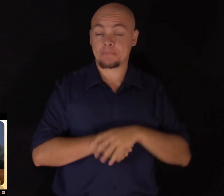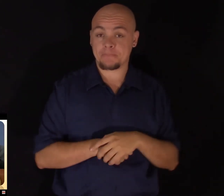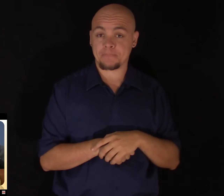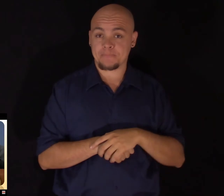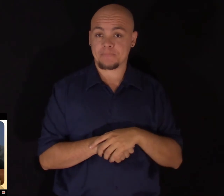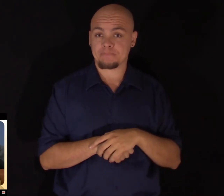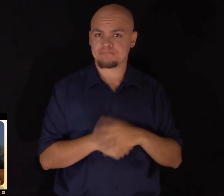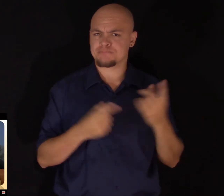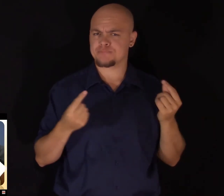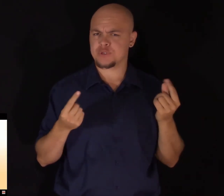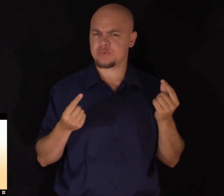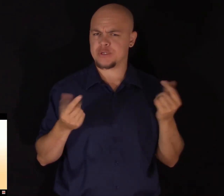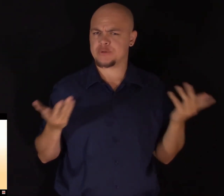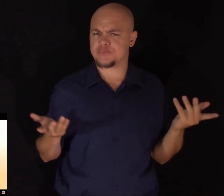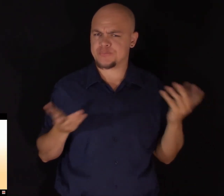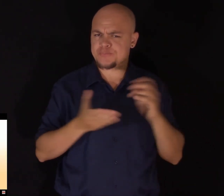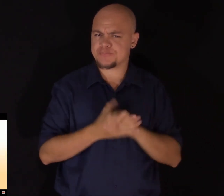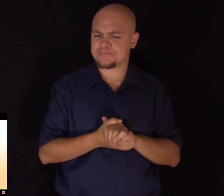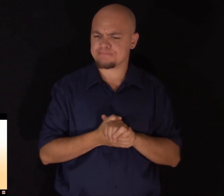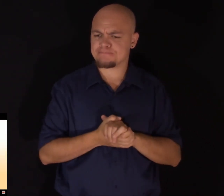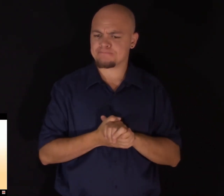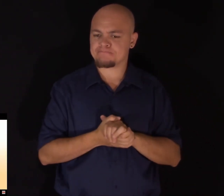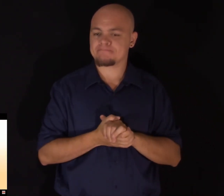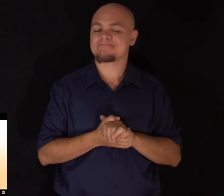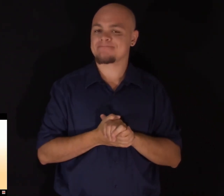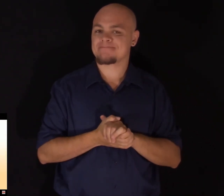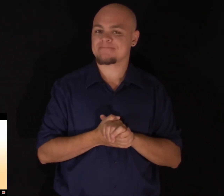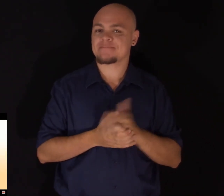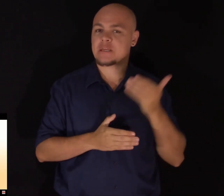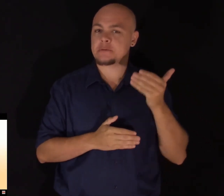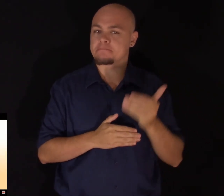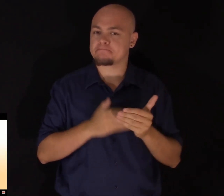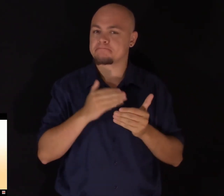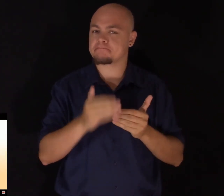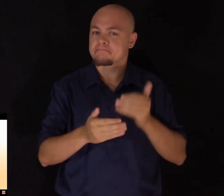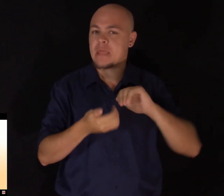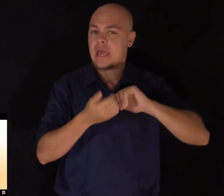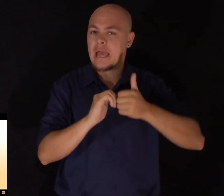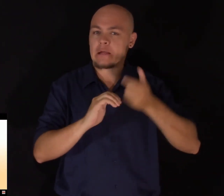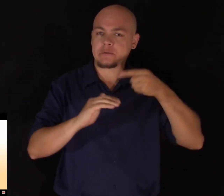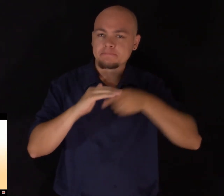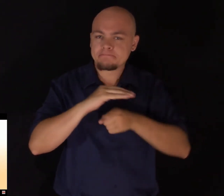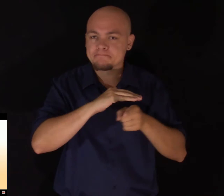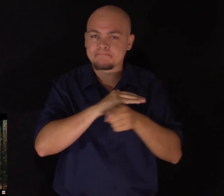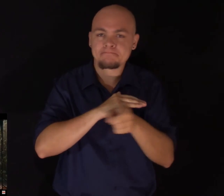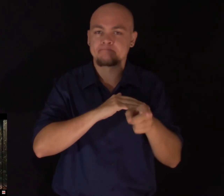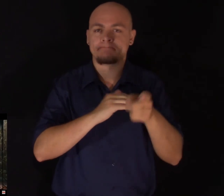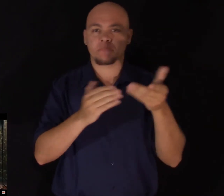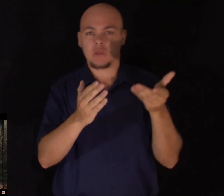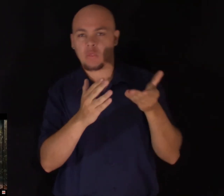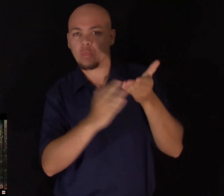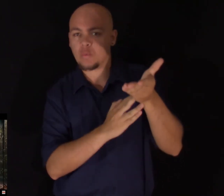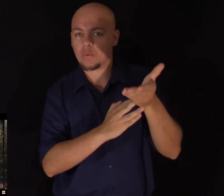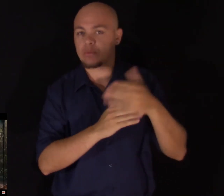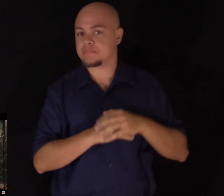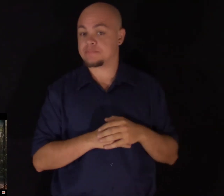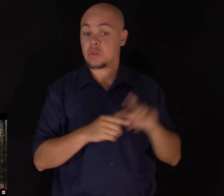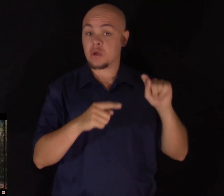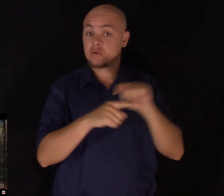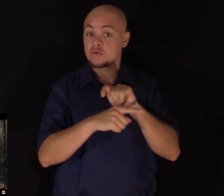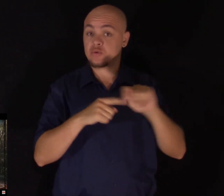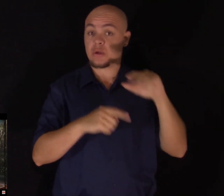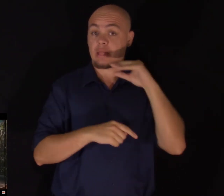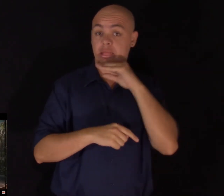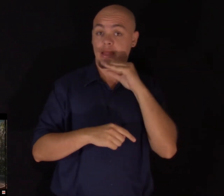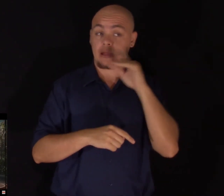What do? Well, there's steps we can take to navigate our way through the morass. Trained lie spotters get to the